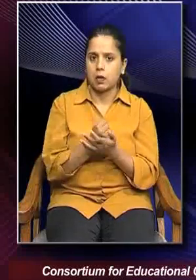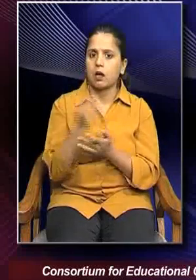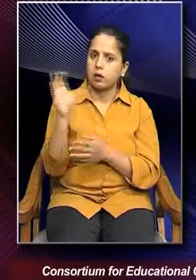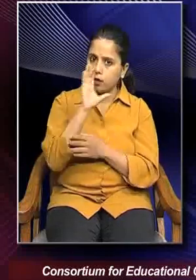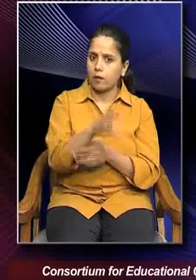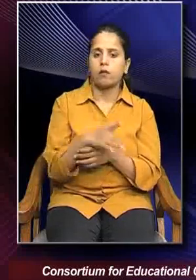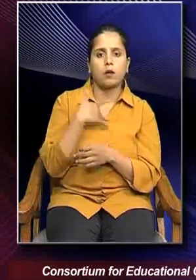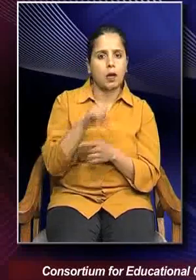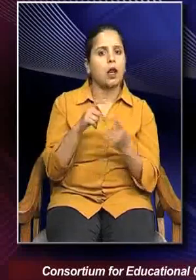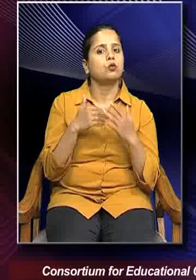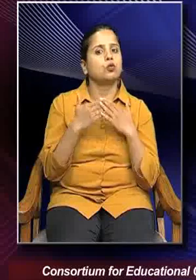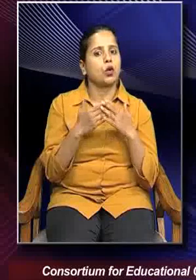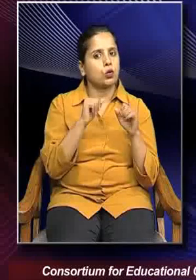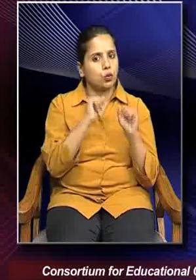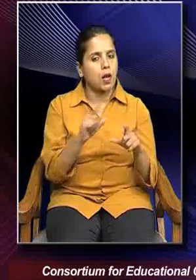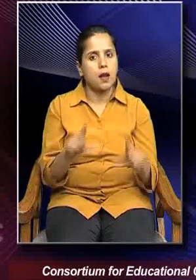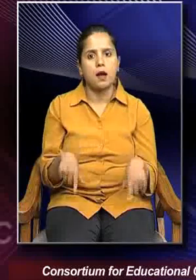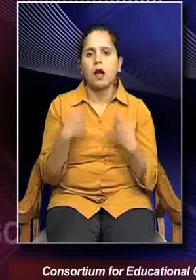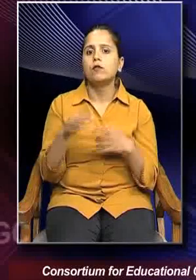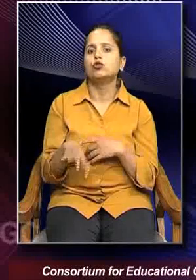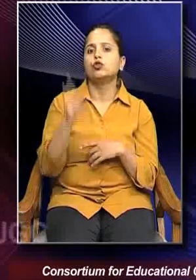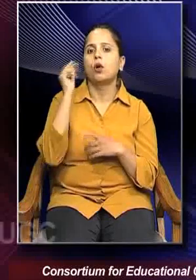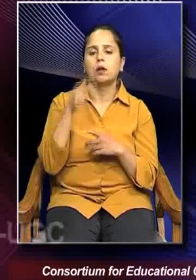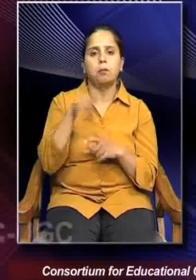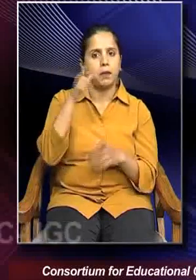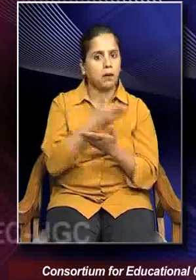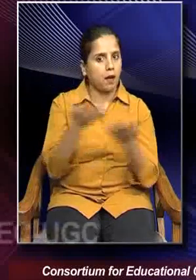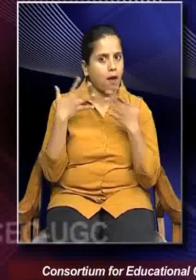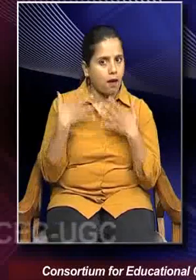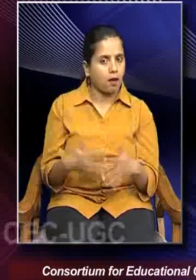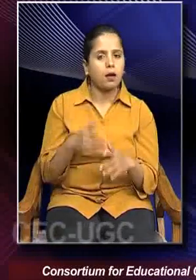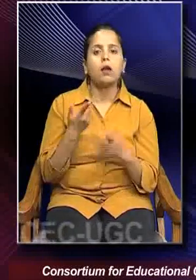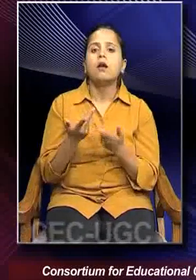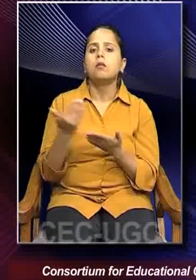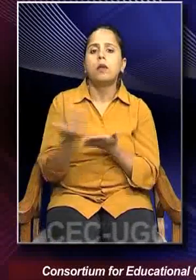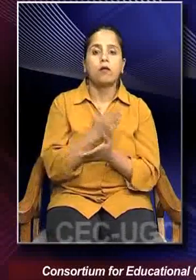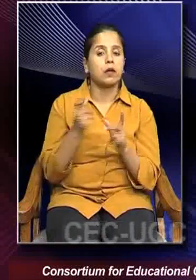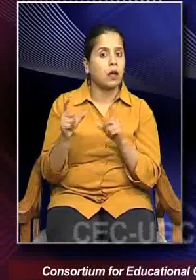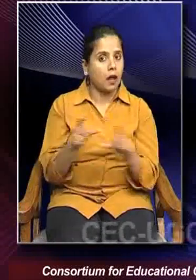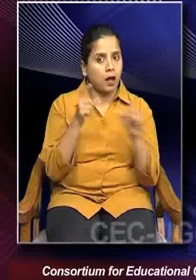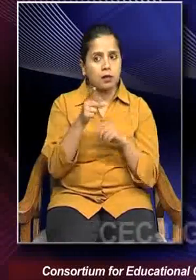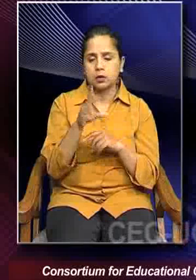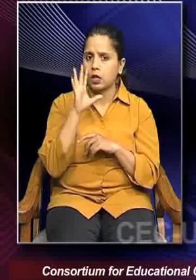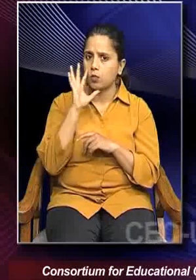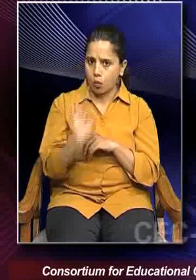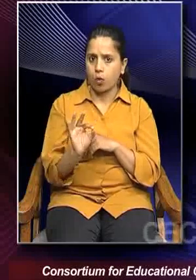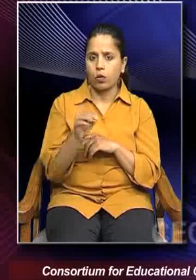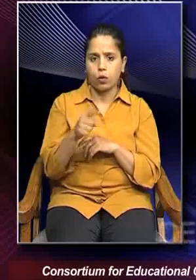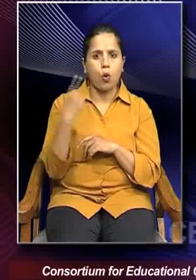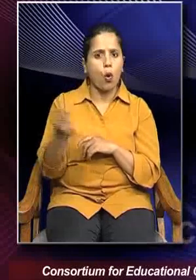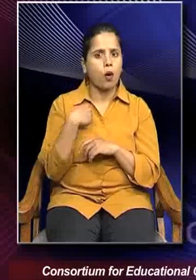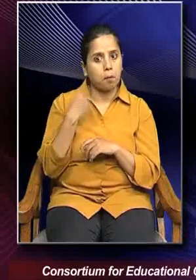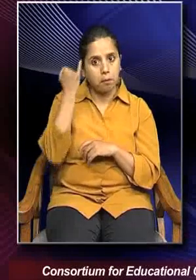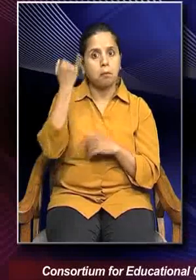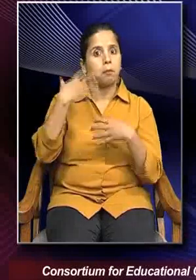into its education and lifestyle choices in public health. Preventive care is extremely critical, not only the curative part,